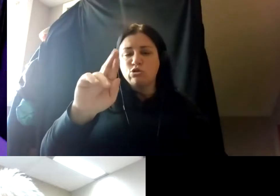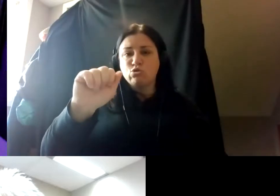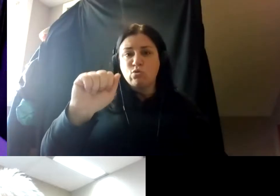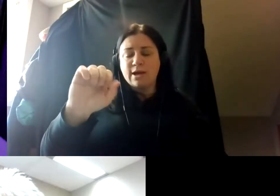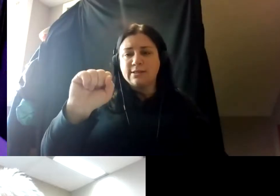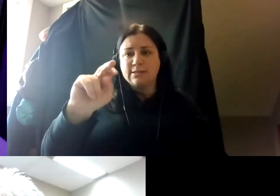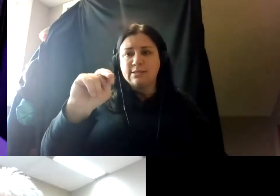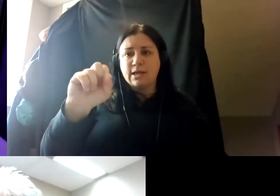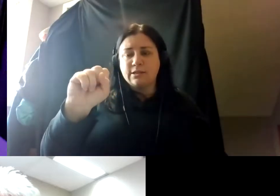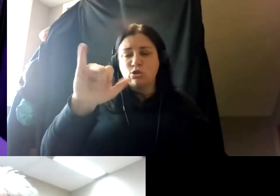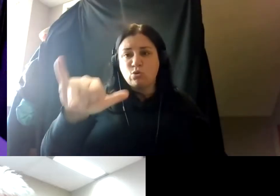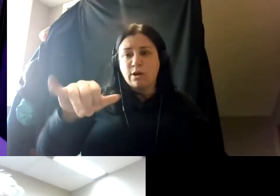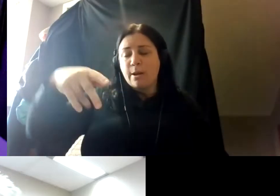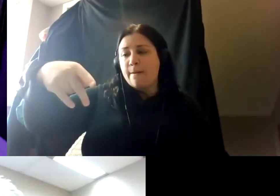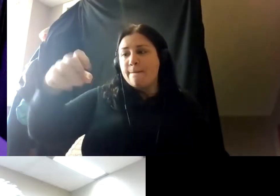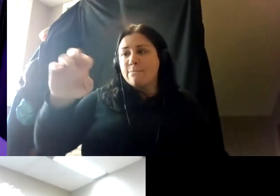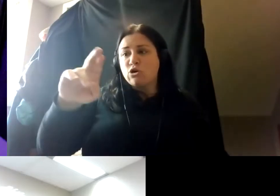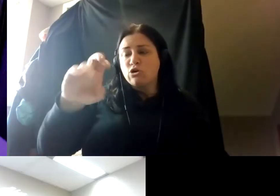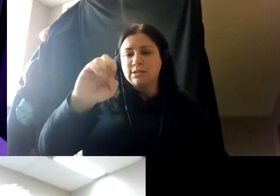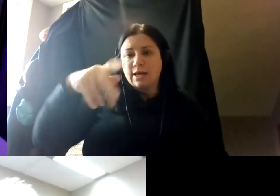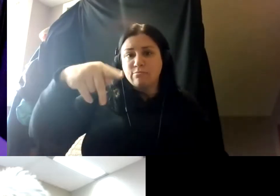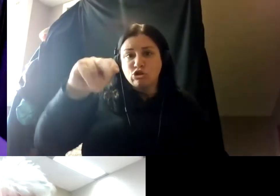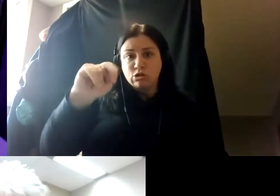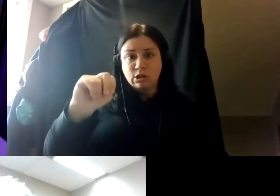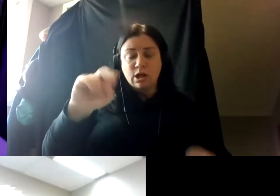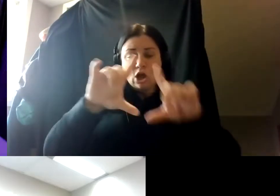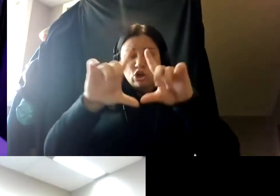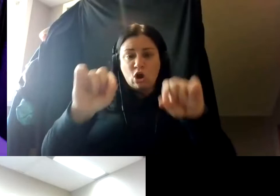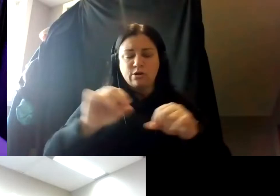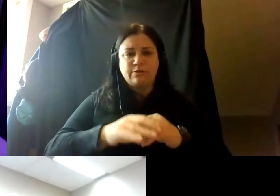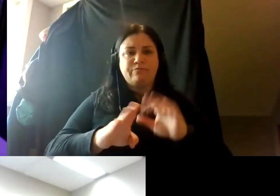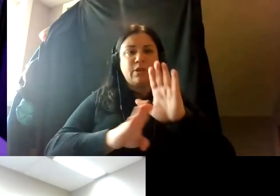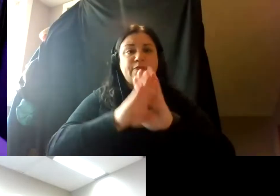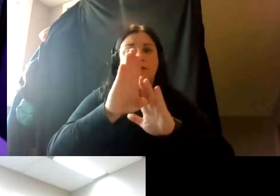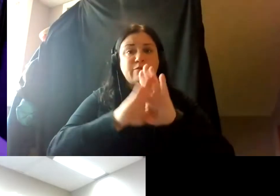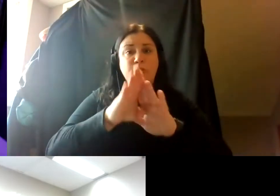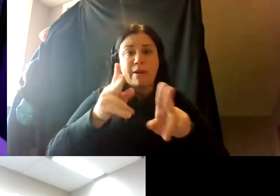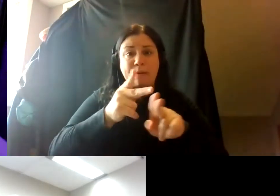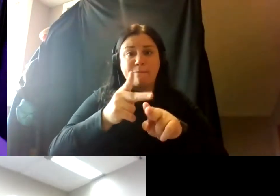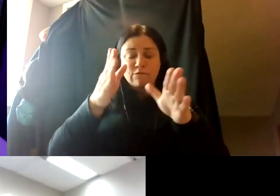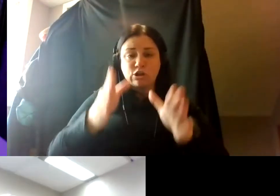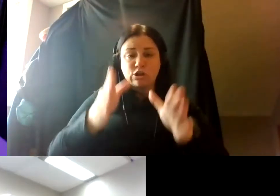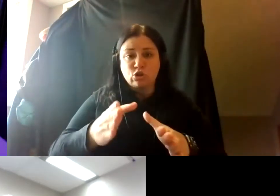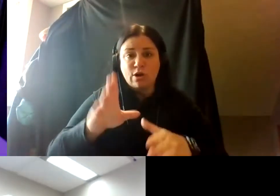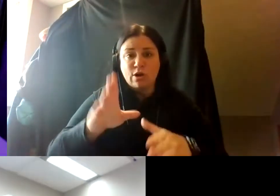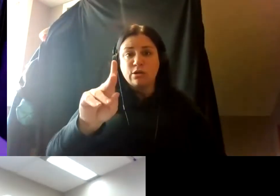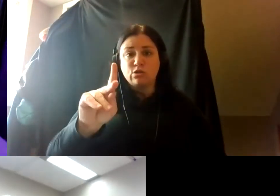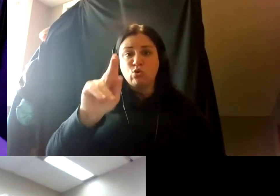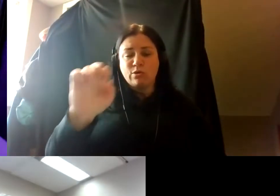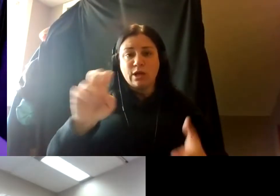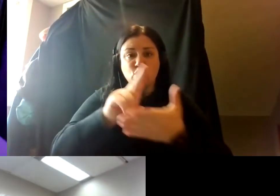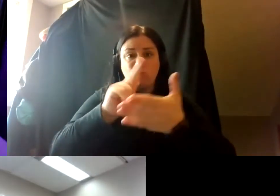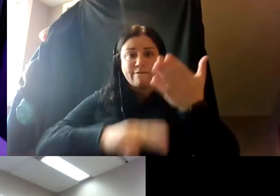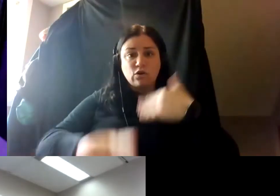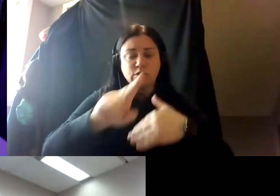cards. And what it was, they were developed in the 1930s by a professor at Duke University. And what this professor did was he put